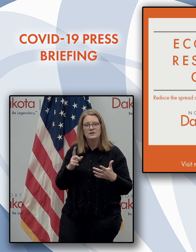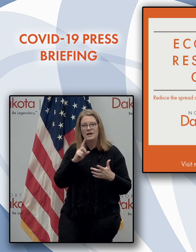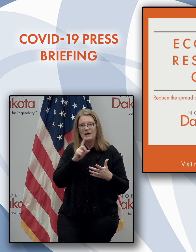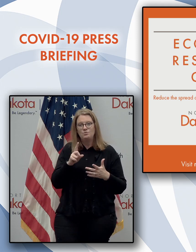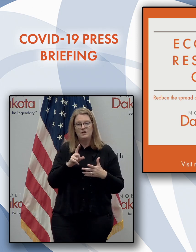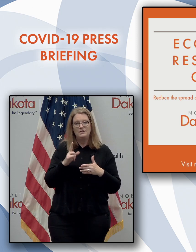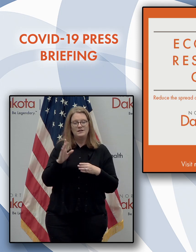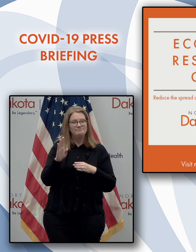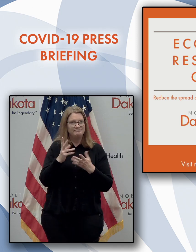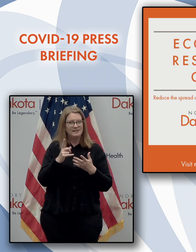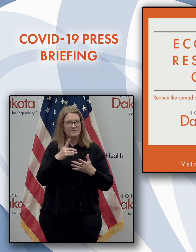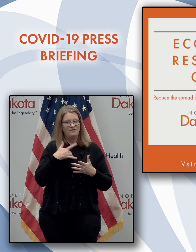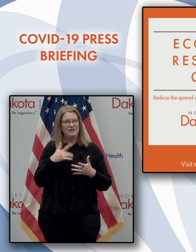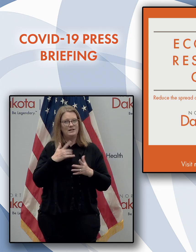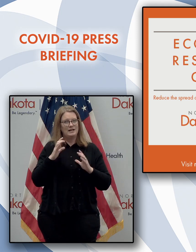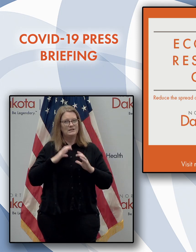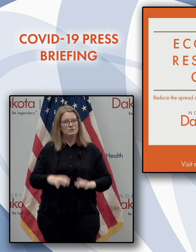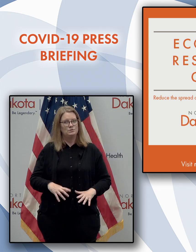in the marketplace.